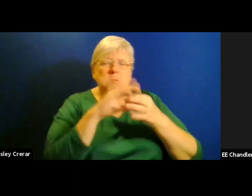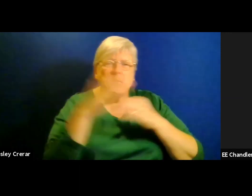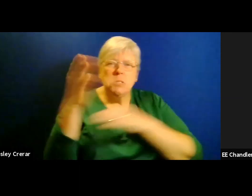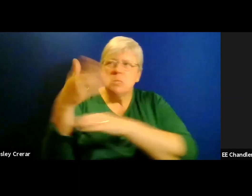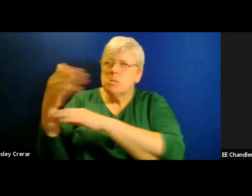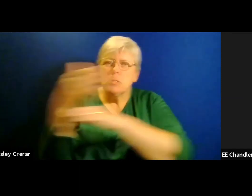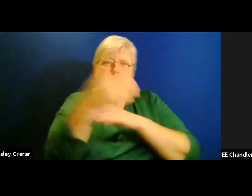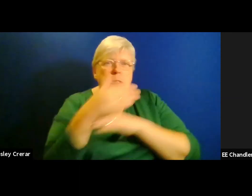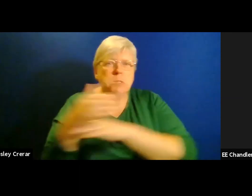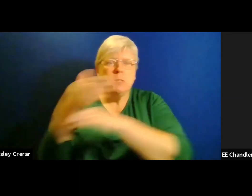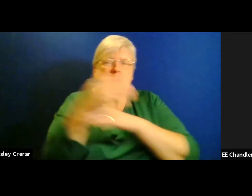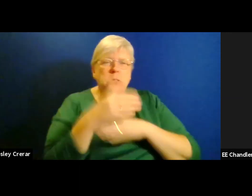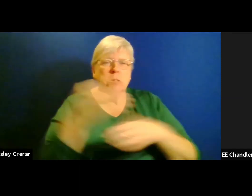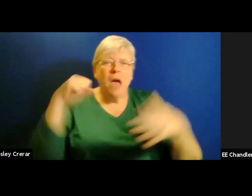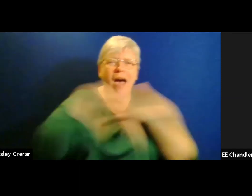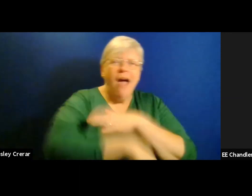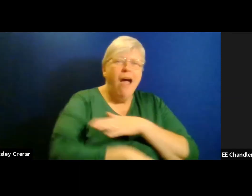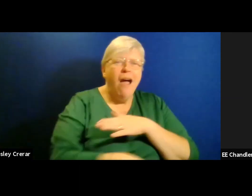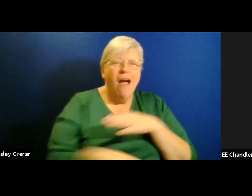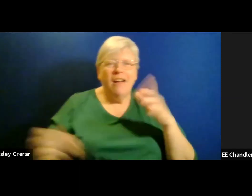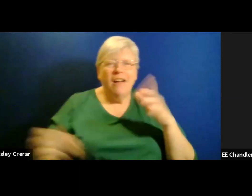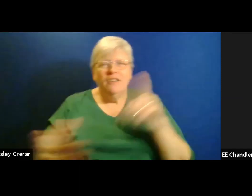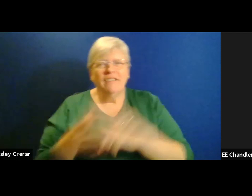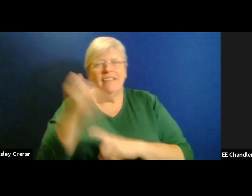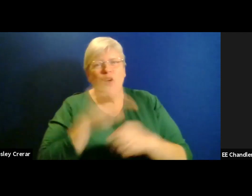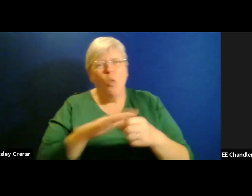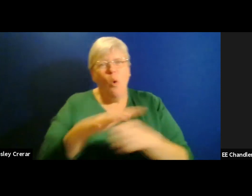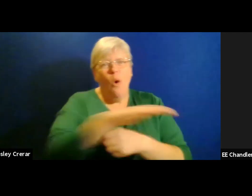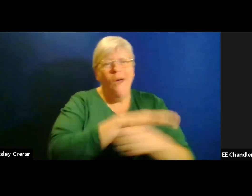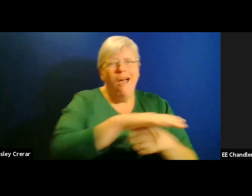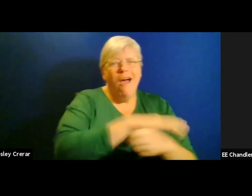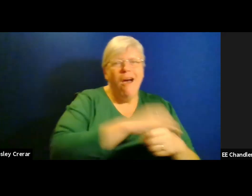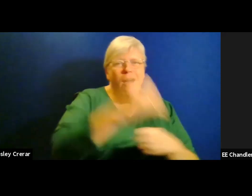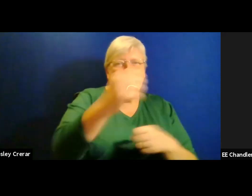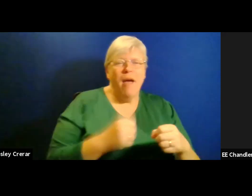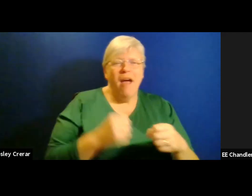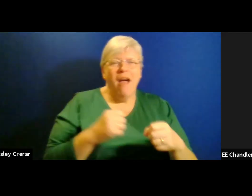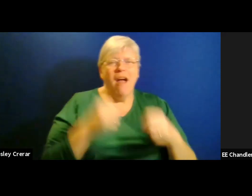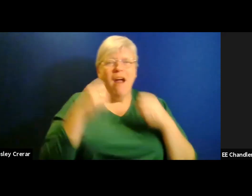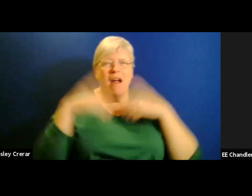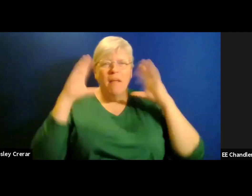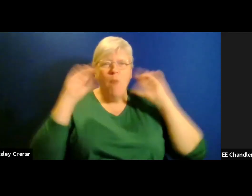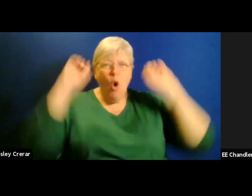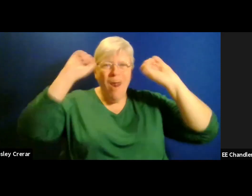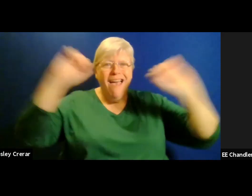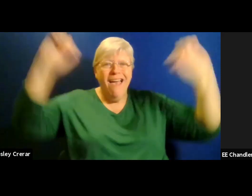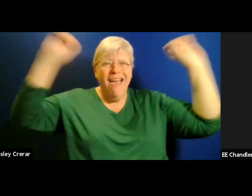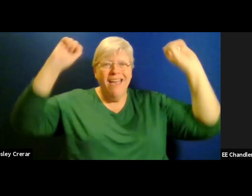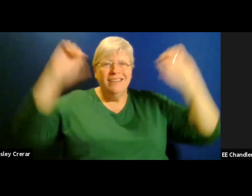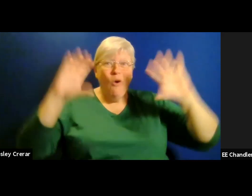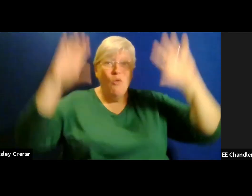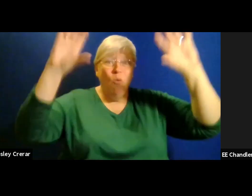posts, hard bandit stares in a local bar, where boars' heads are pinned to walls as